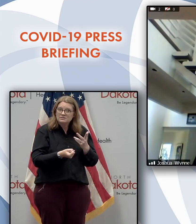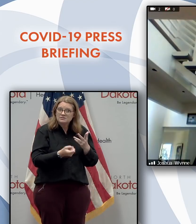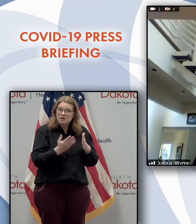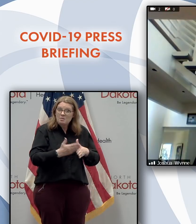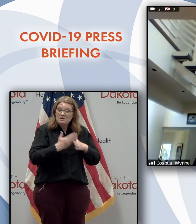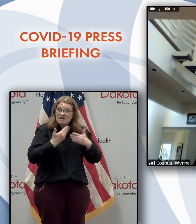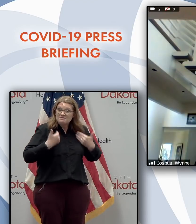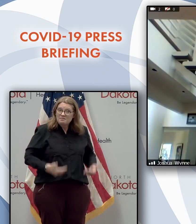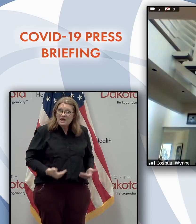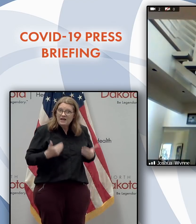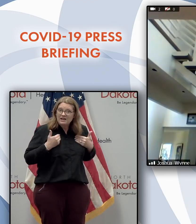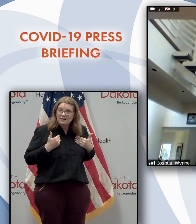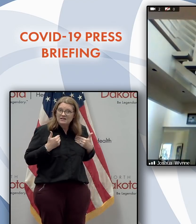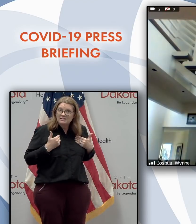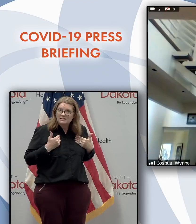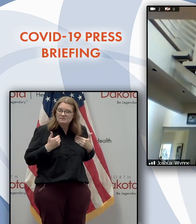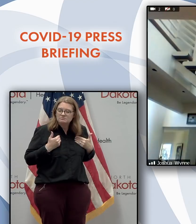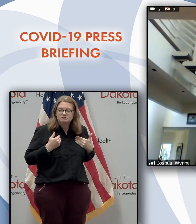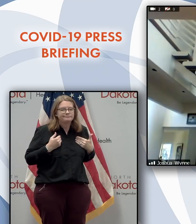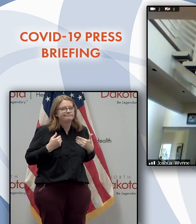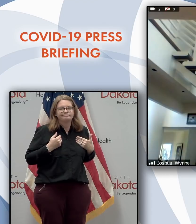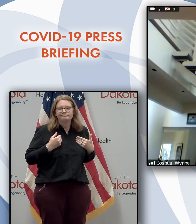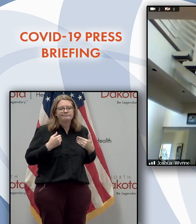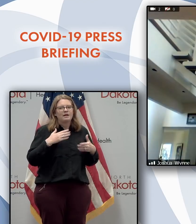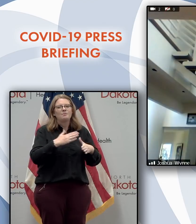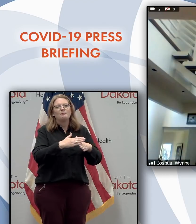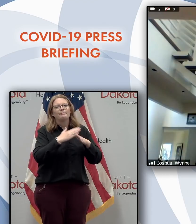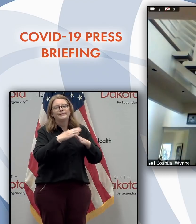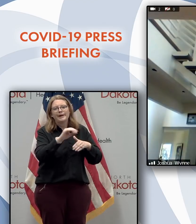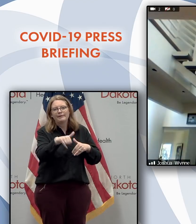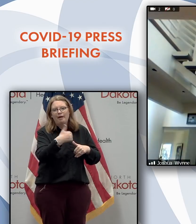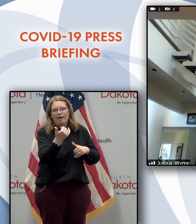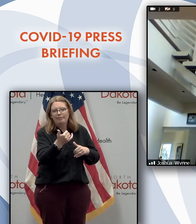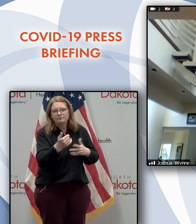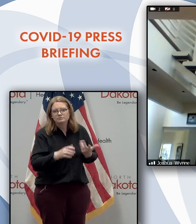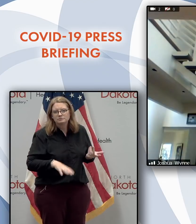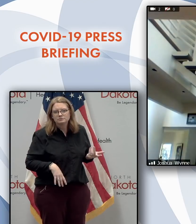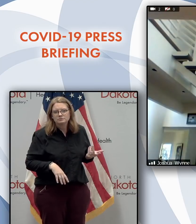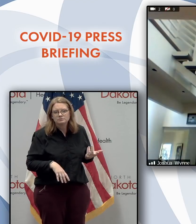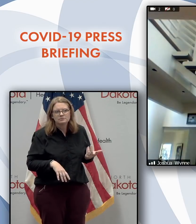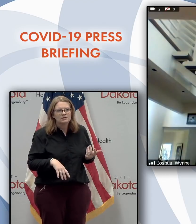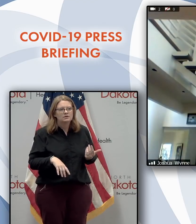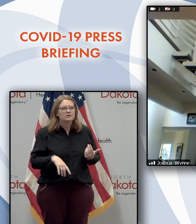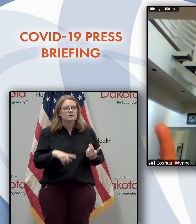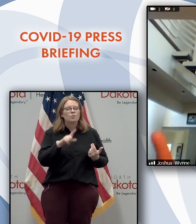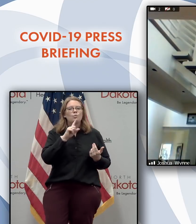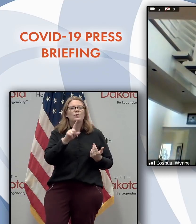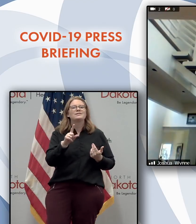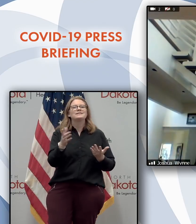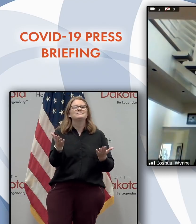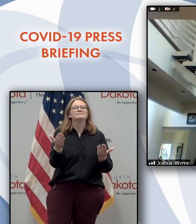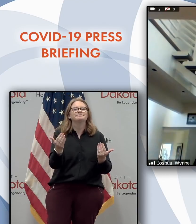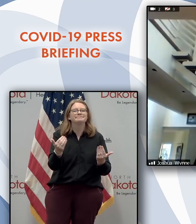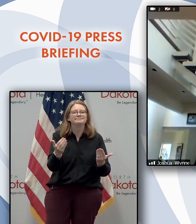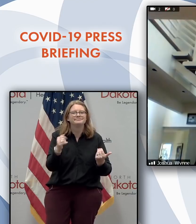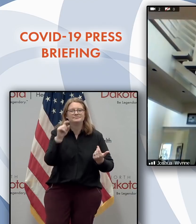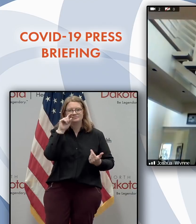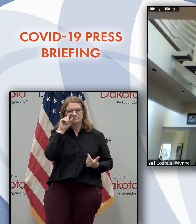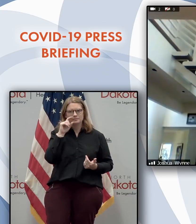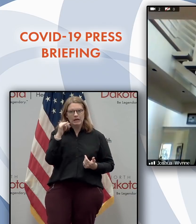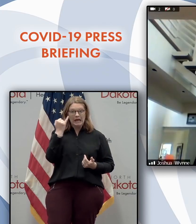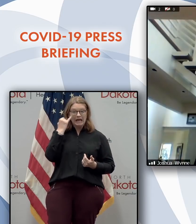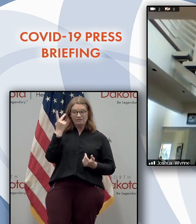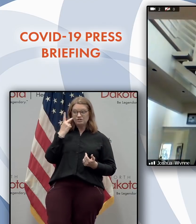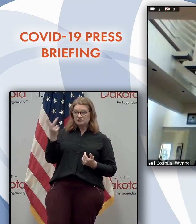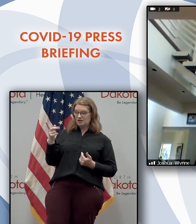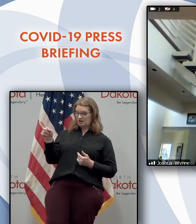protect yourself as much as it is to protect the community. So please, I would entreat you, if you see someone wearing